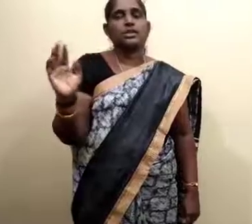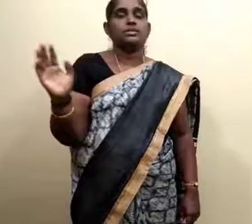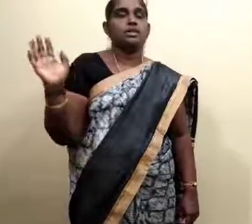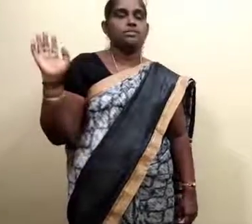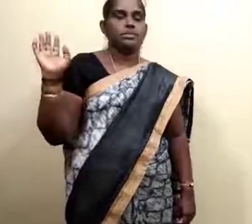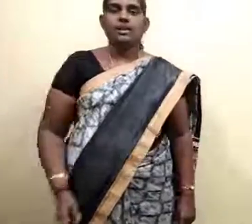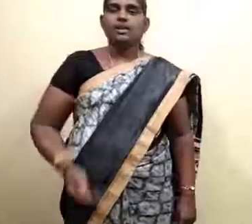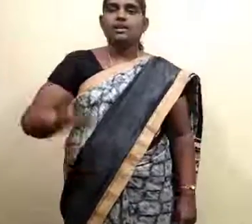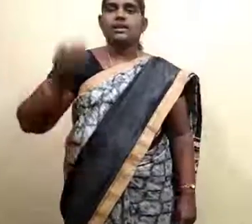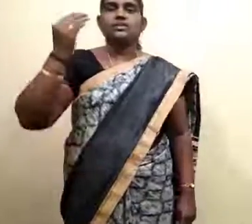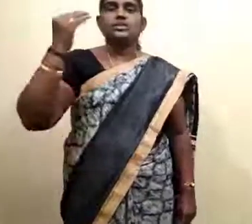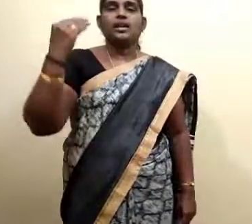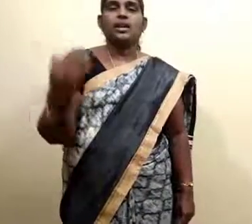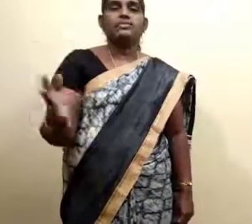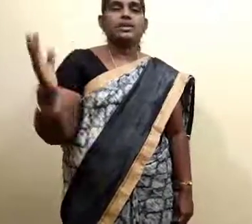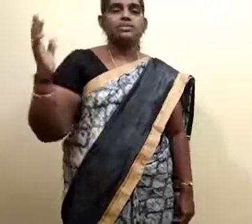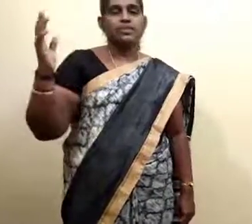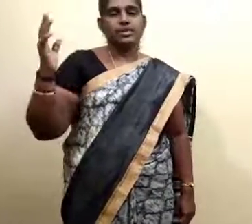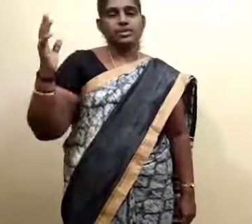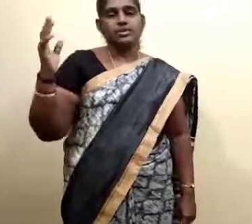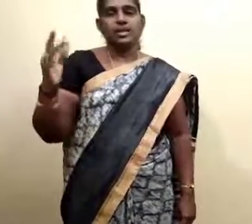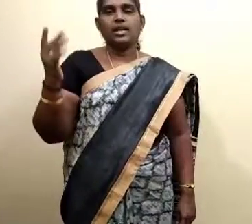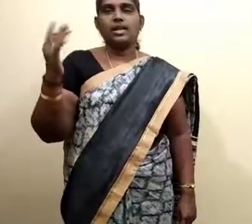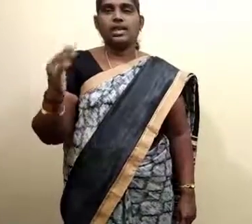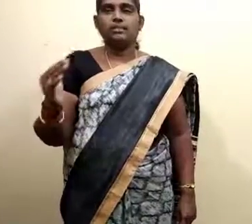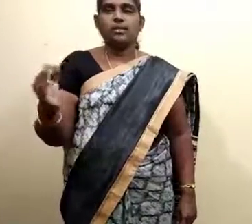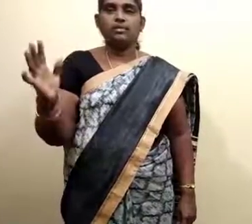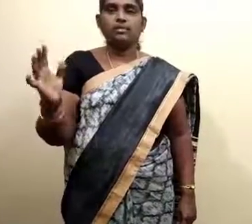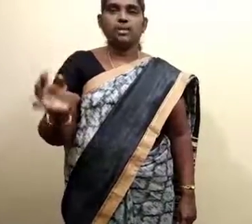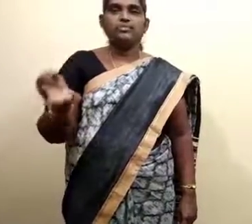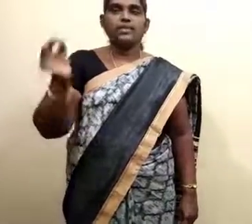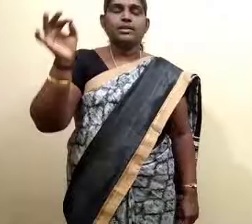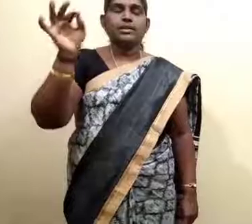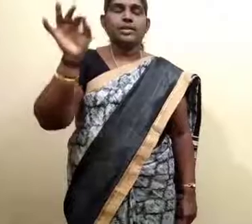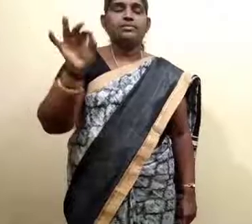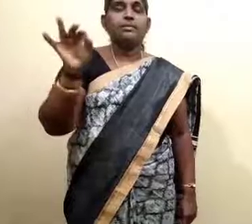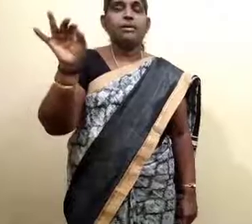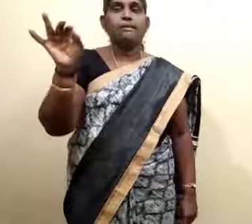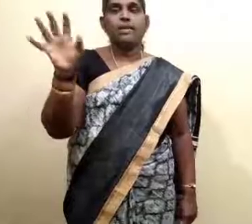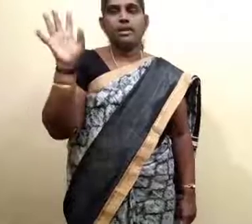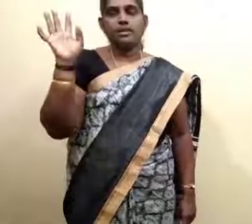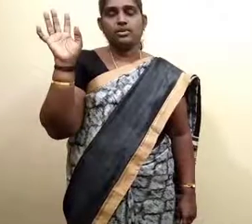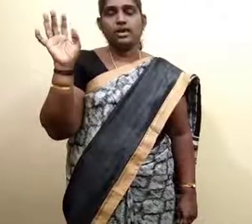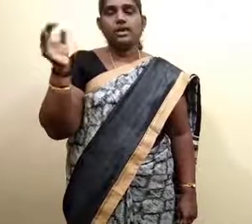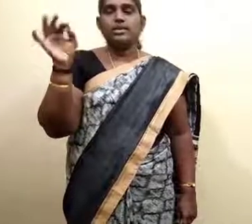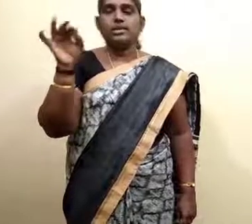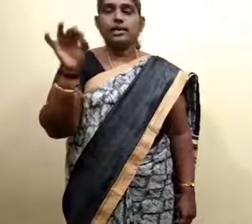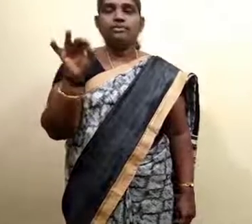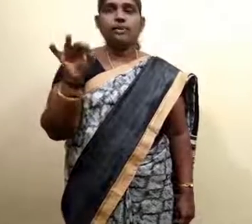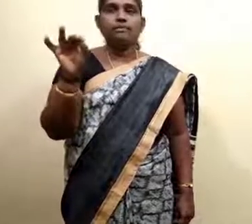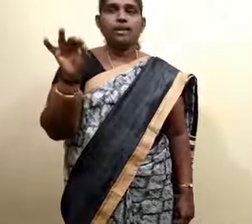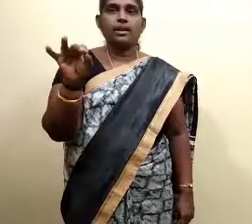class people. Next, labor movement. Okay, labor movement. The Reform Bill. Okay, the Reform Bill